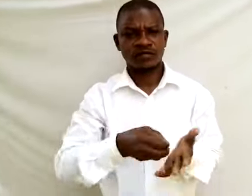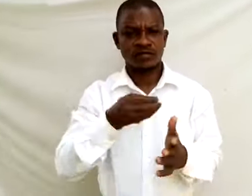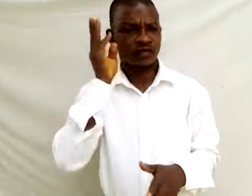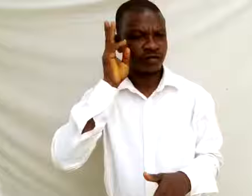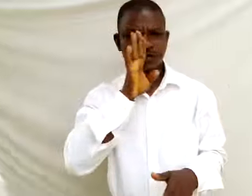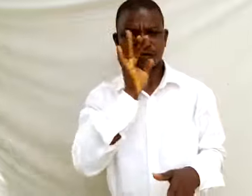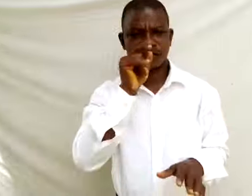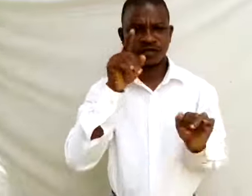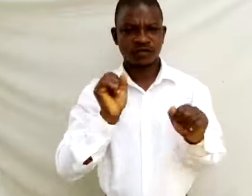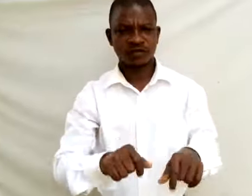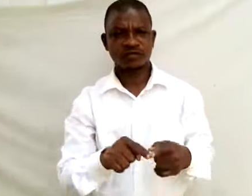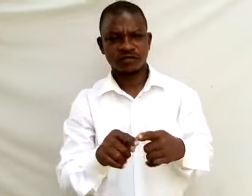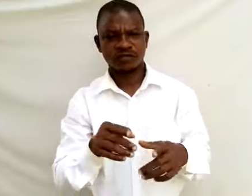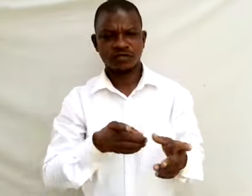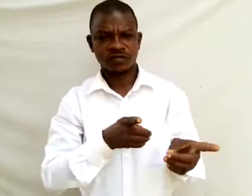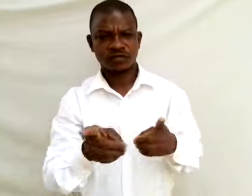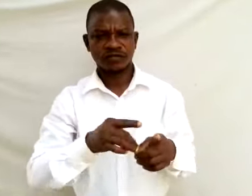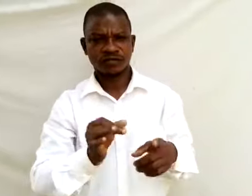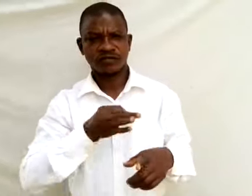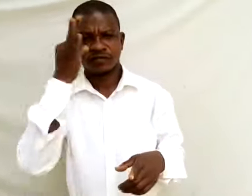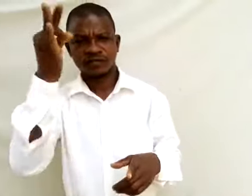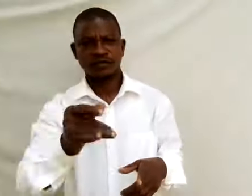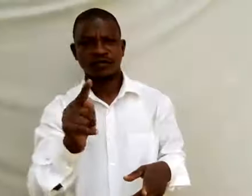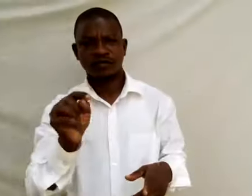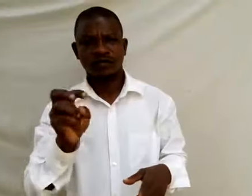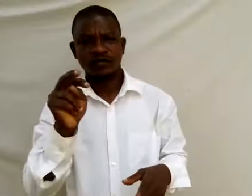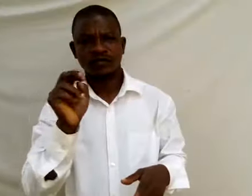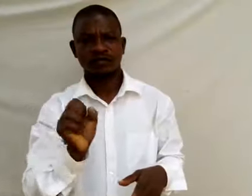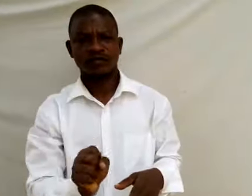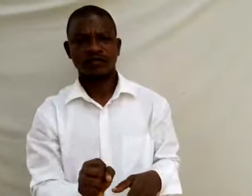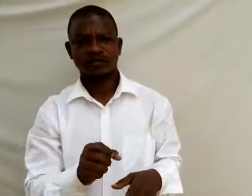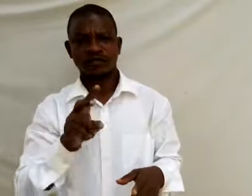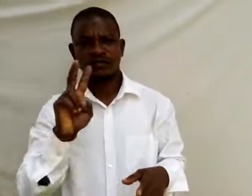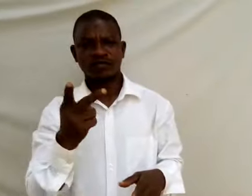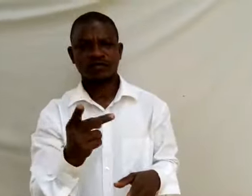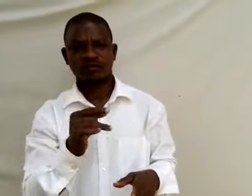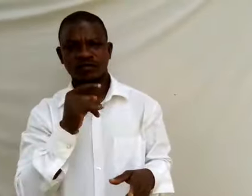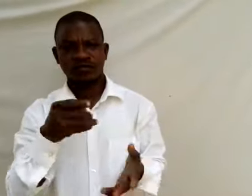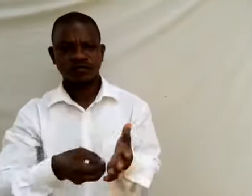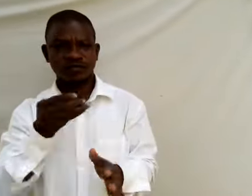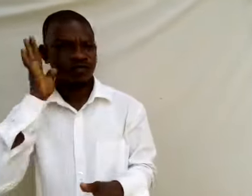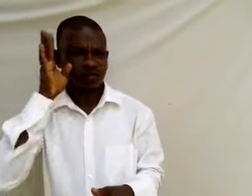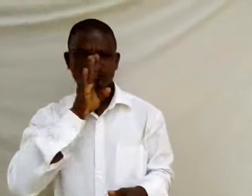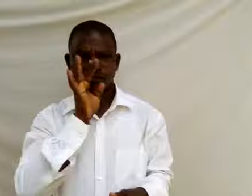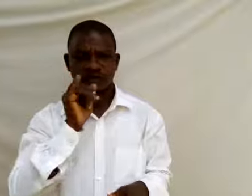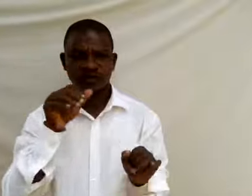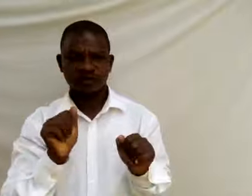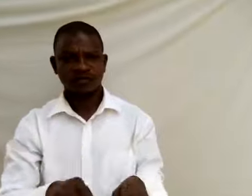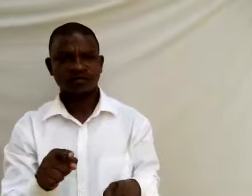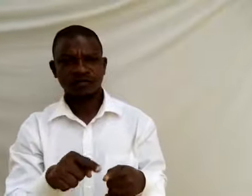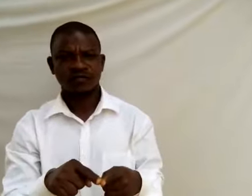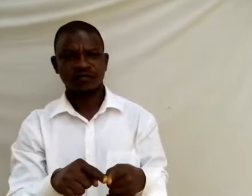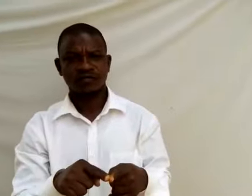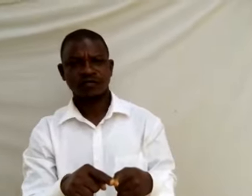be able to define future tense. 2. The students will be able to